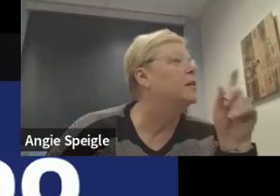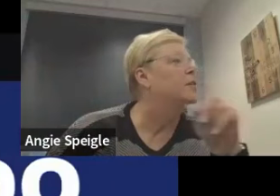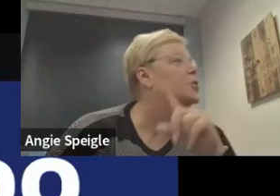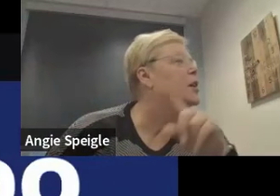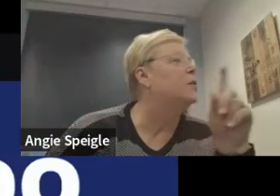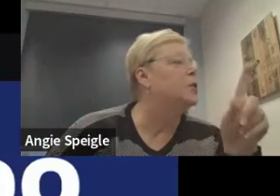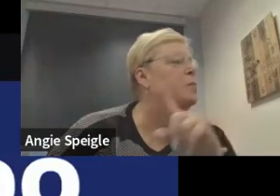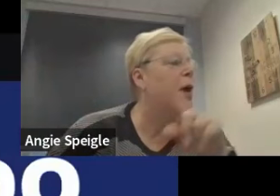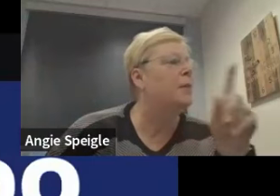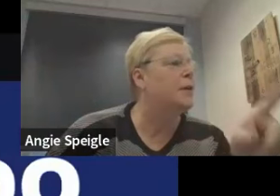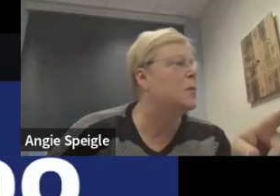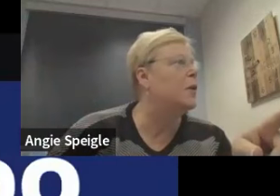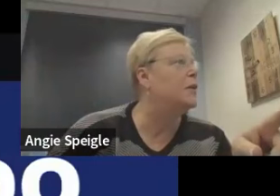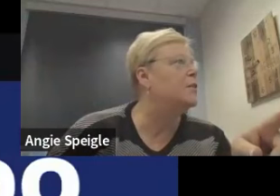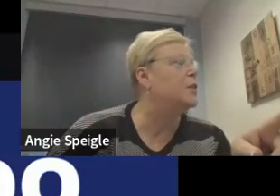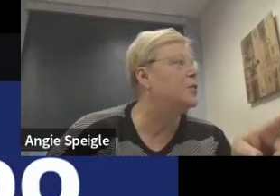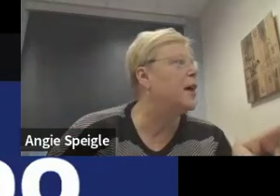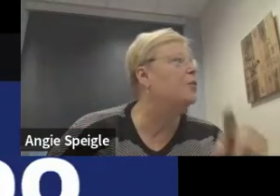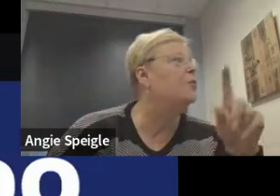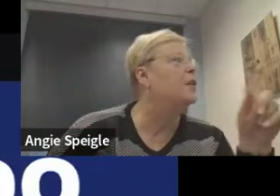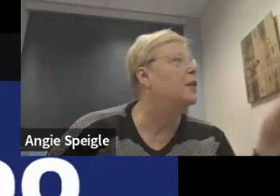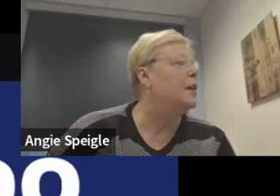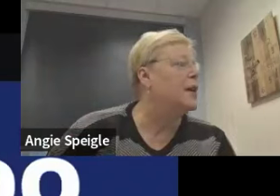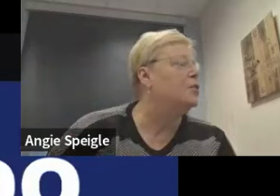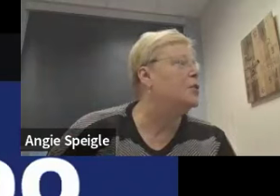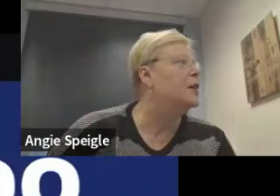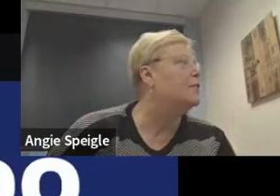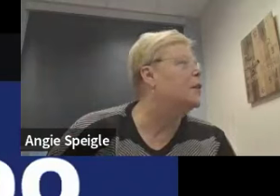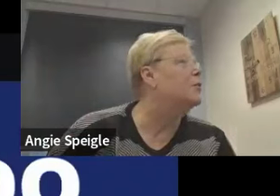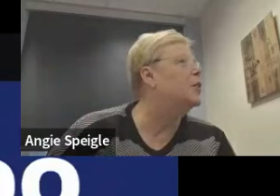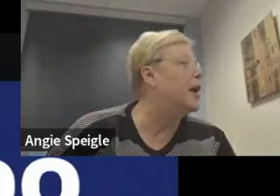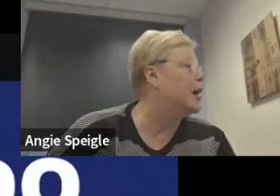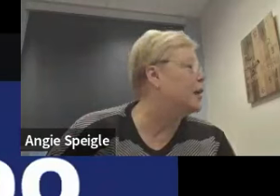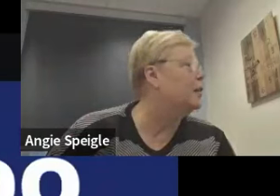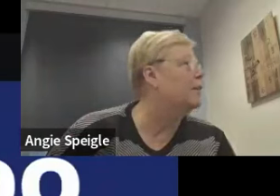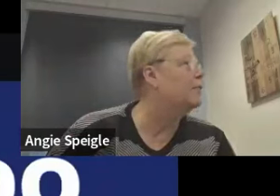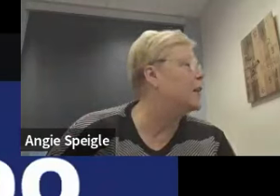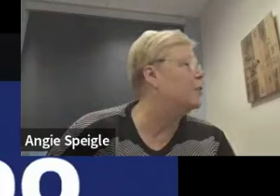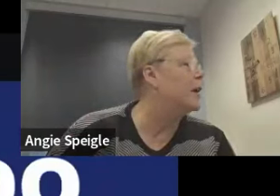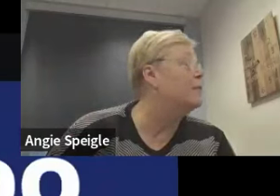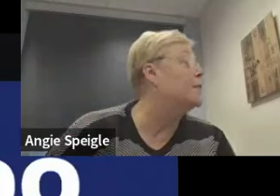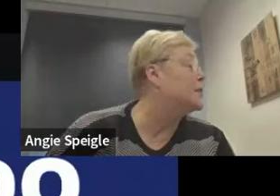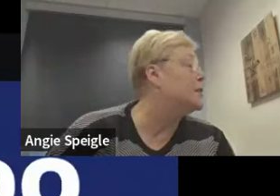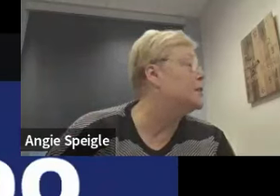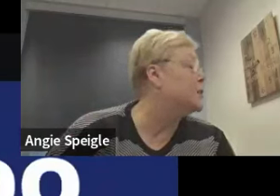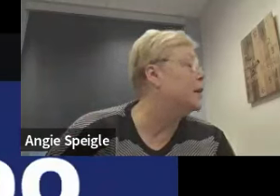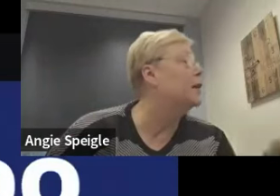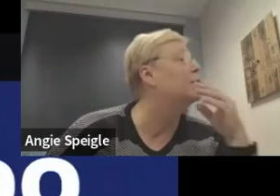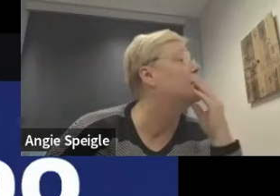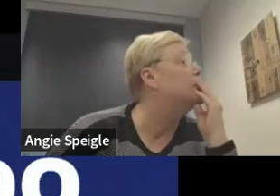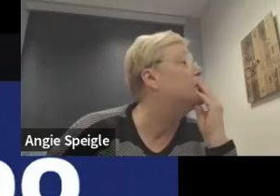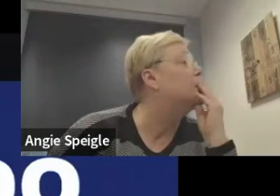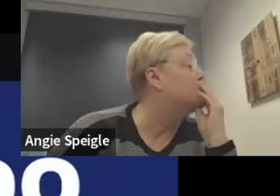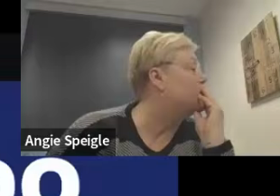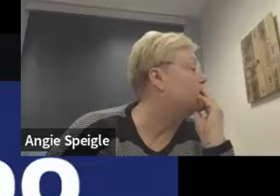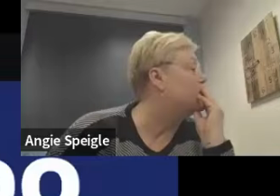So she probably experienced it herself, and now she's got a very, very chaotic life that her infant is in the middle